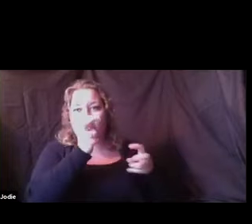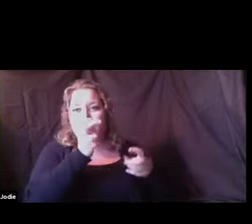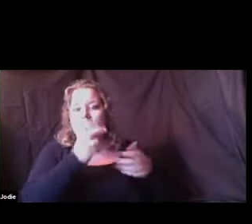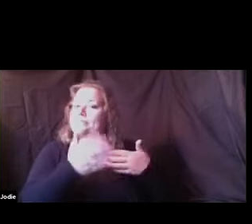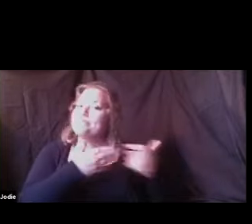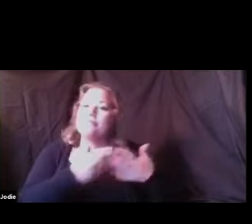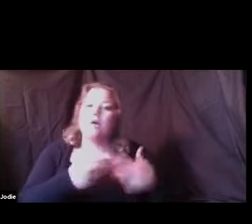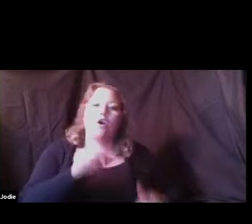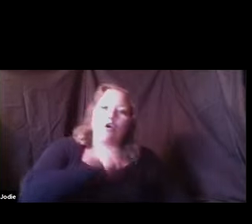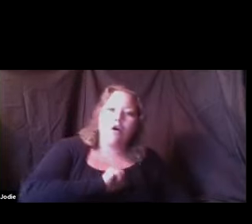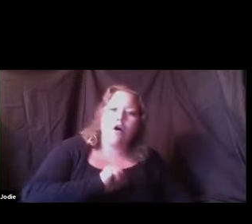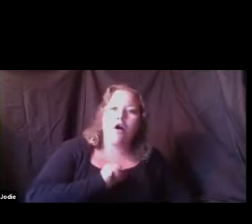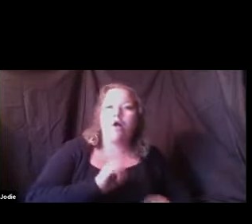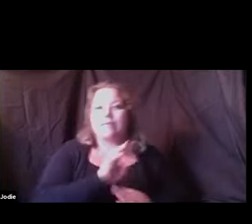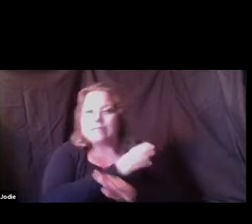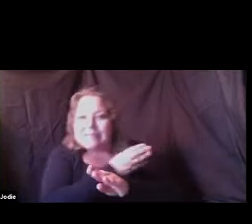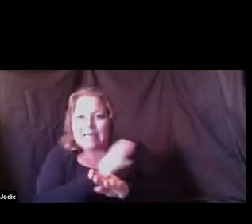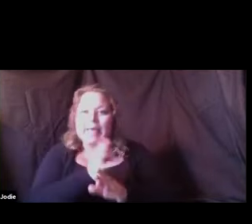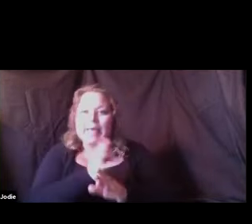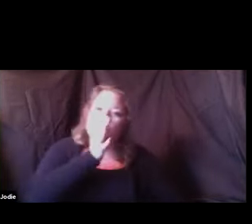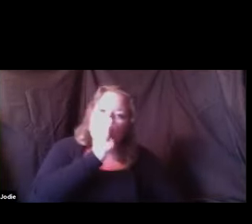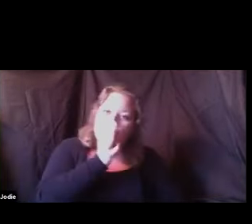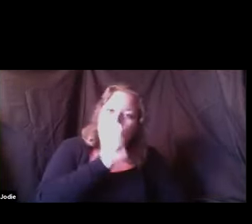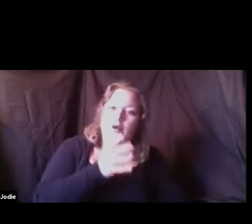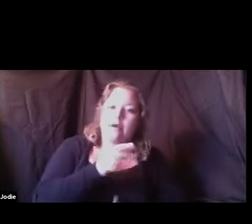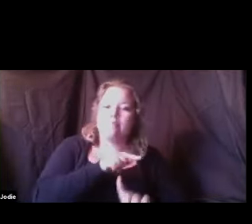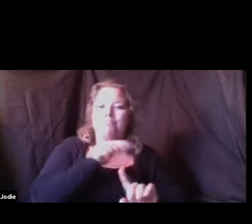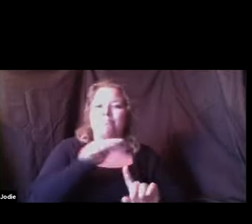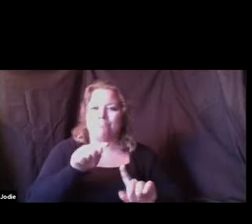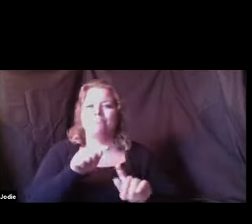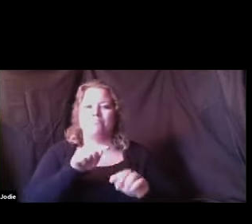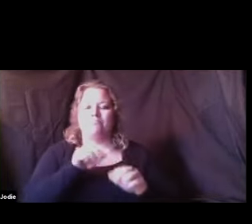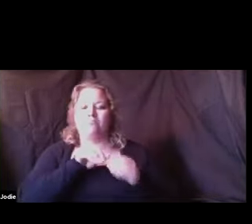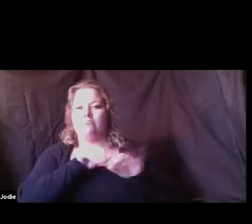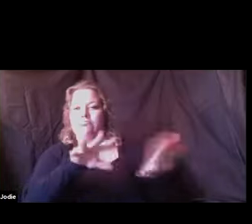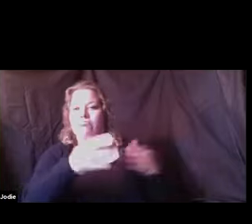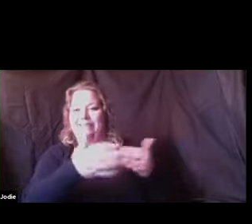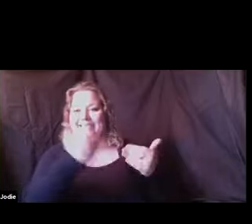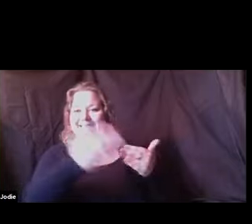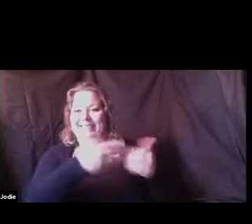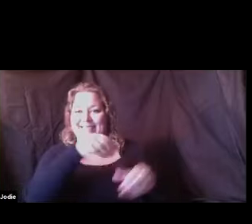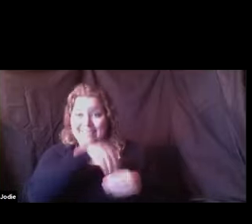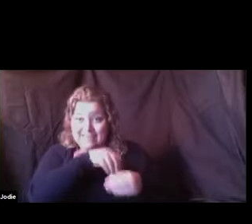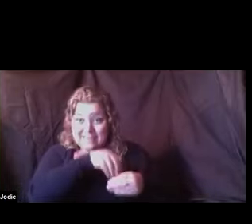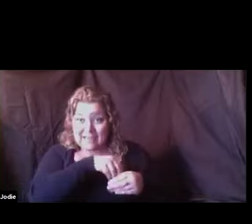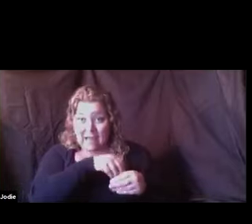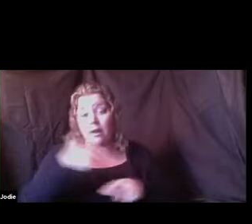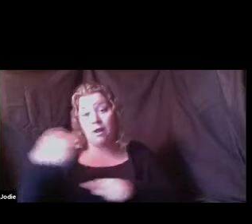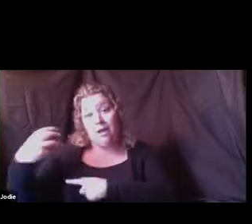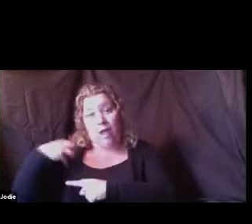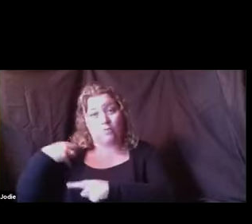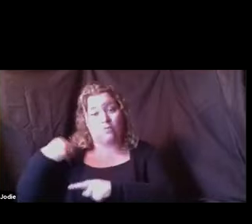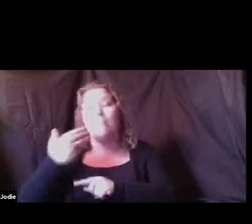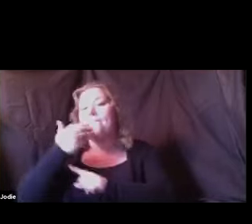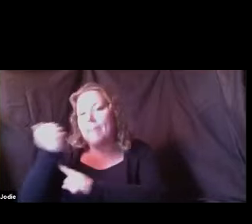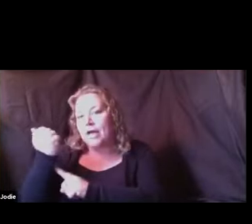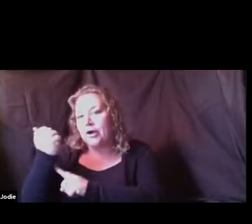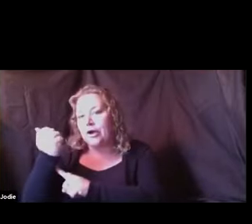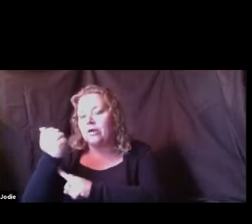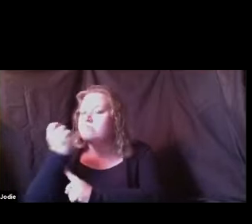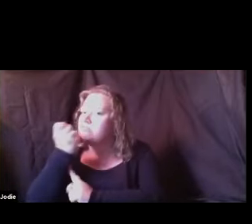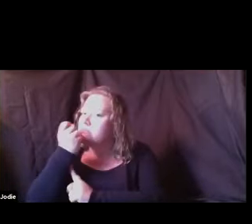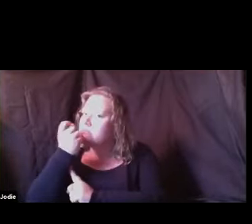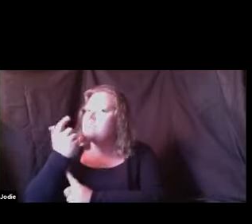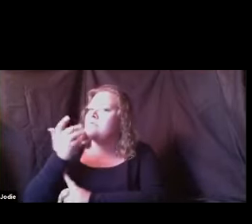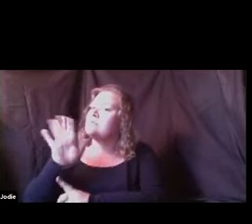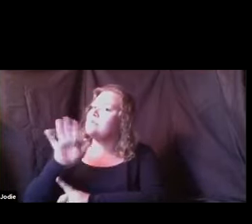or talking. So just know that that does decrease risk. It doesn't take the risk away entirely though, which is